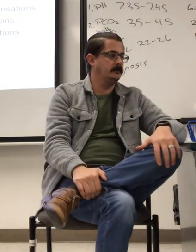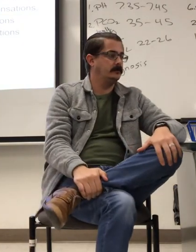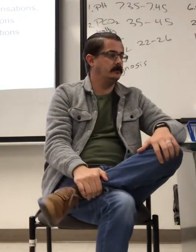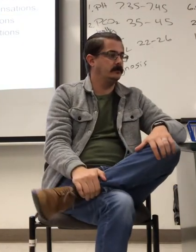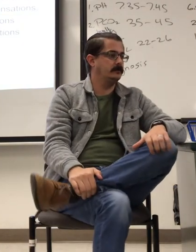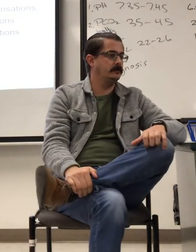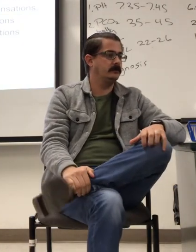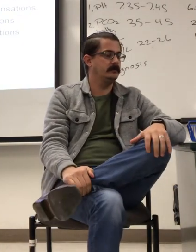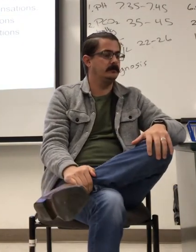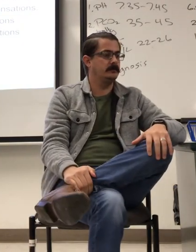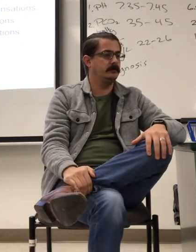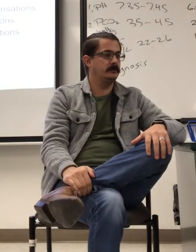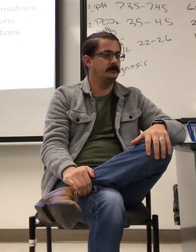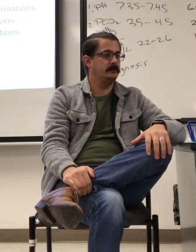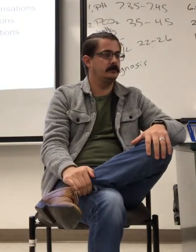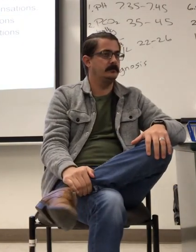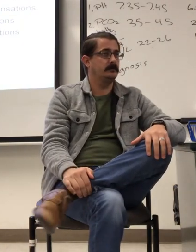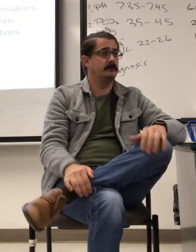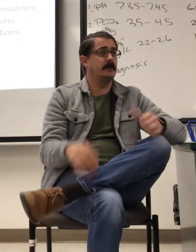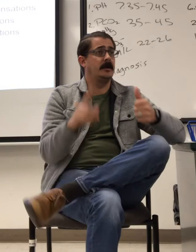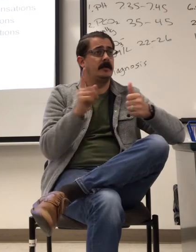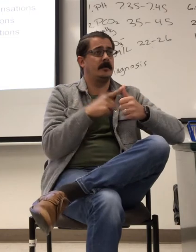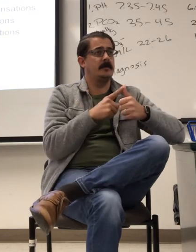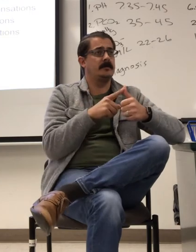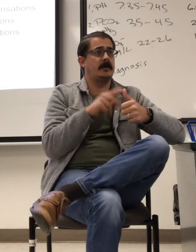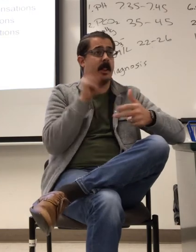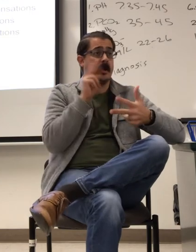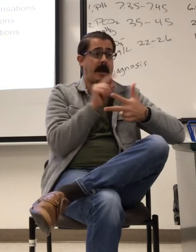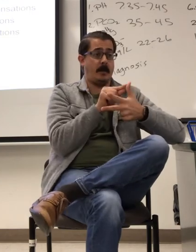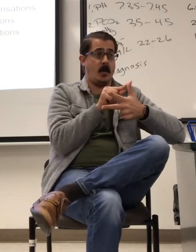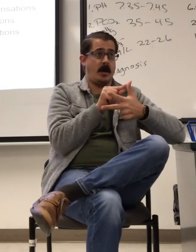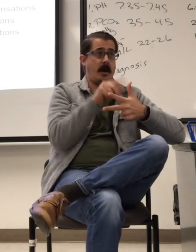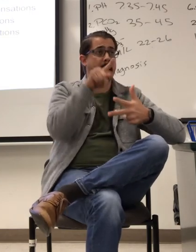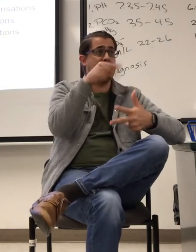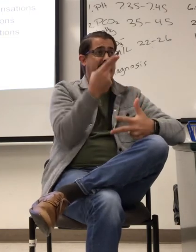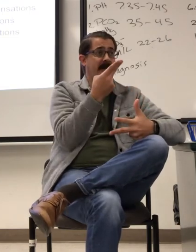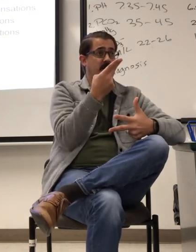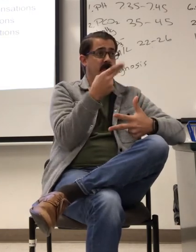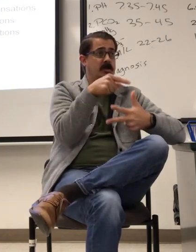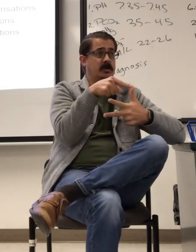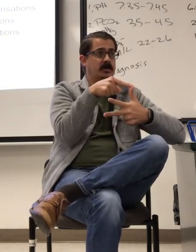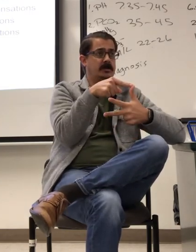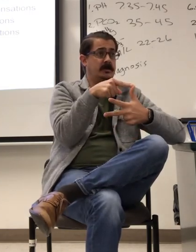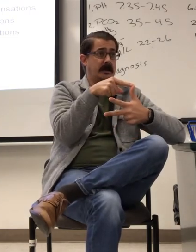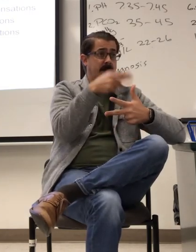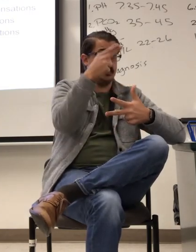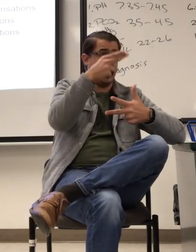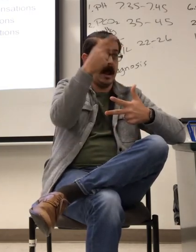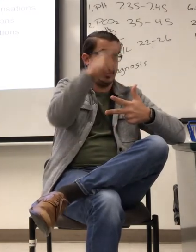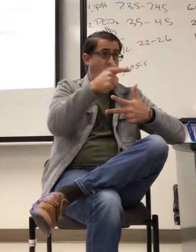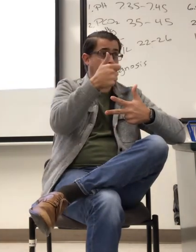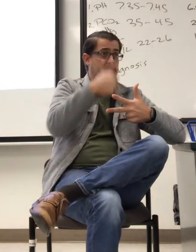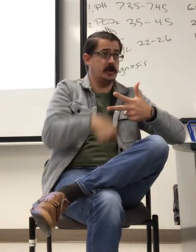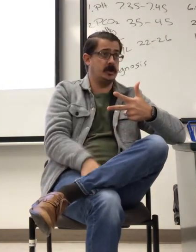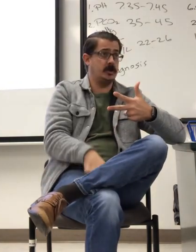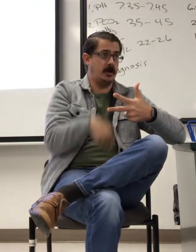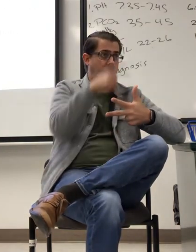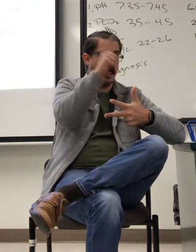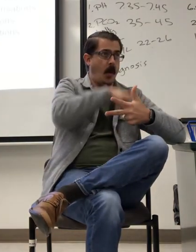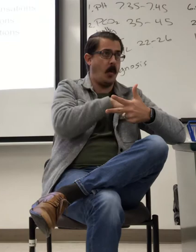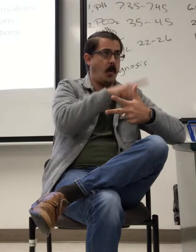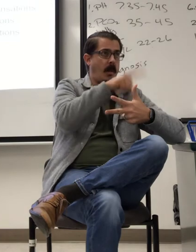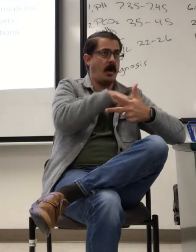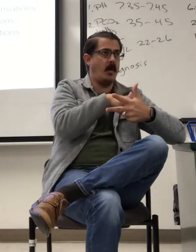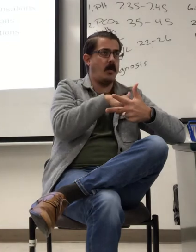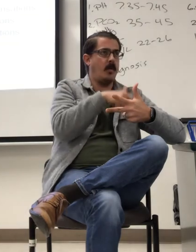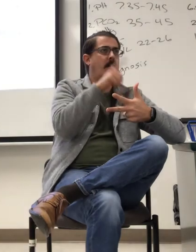The first thing I do is I look at number one, the pH, and I just say, is that too high or too low? Well,